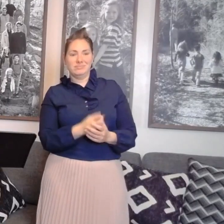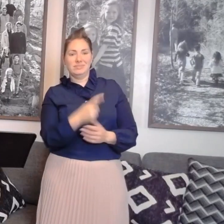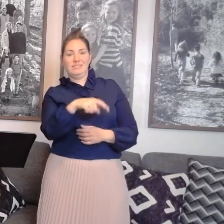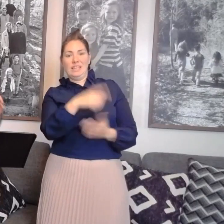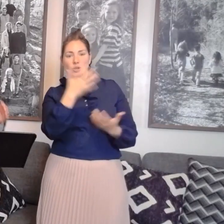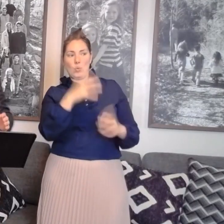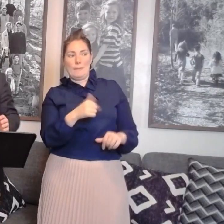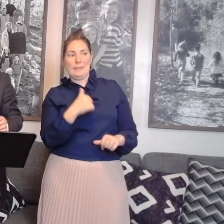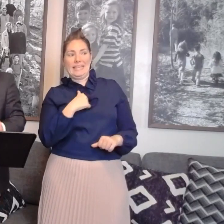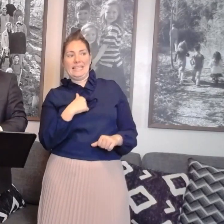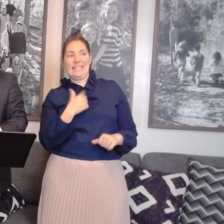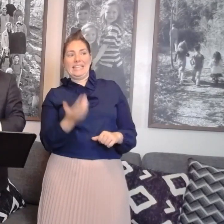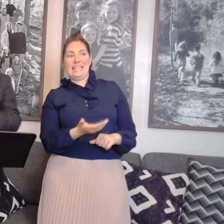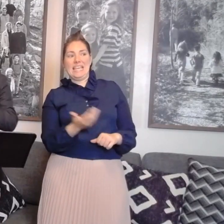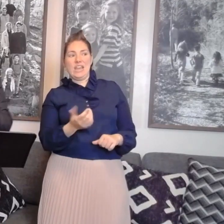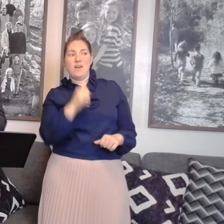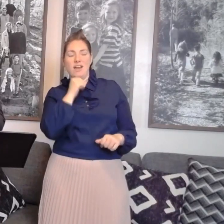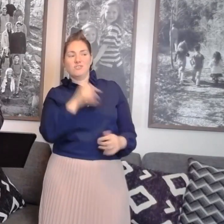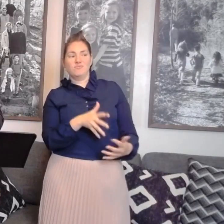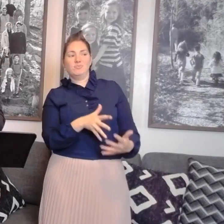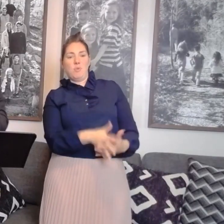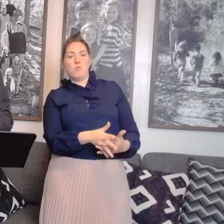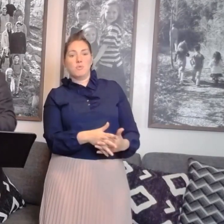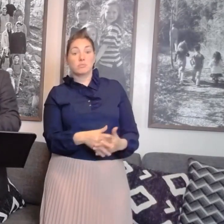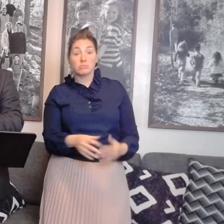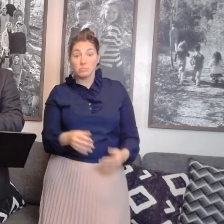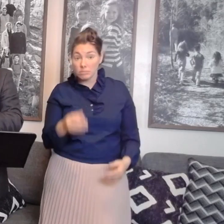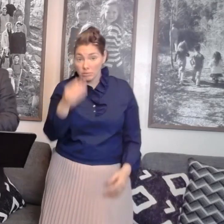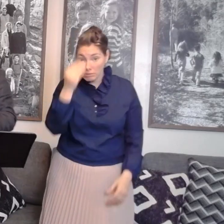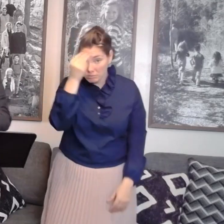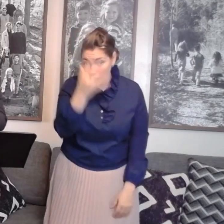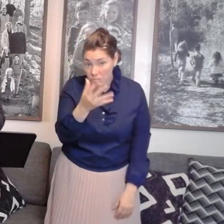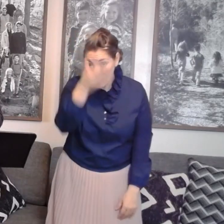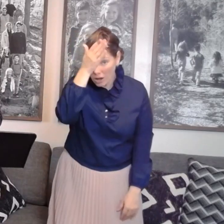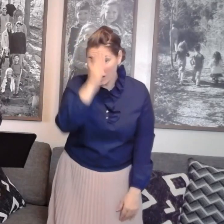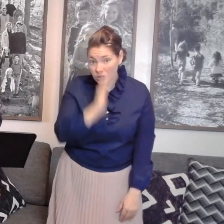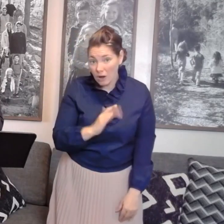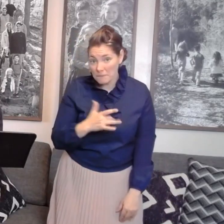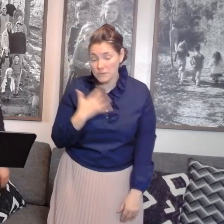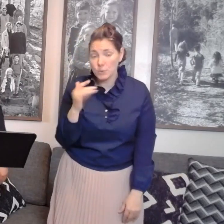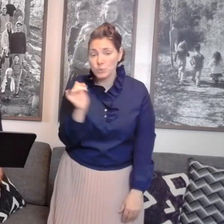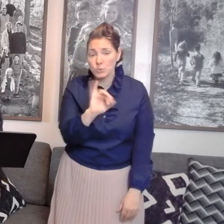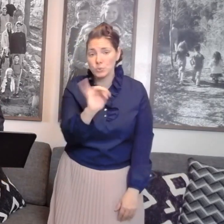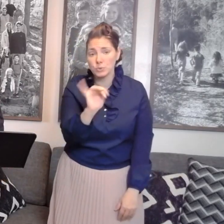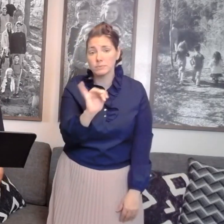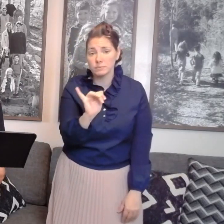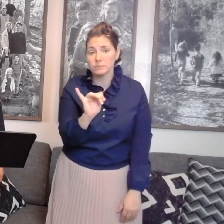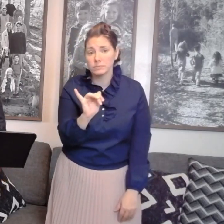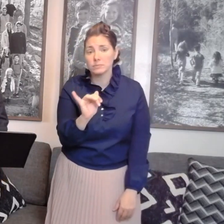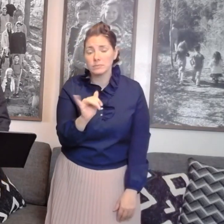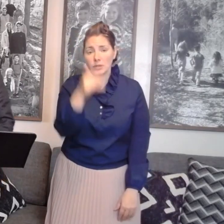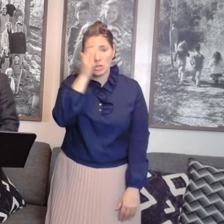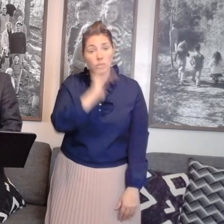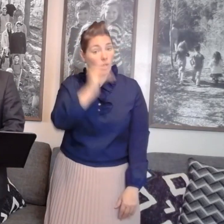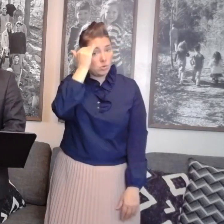I don't belong. Can I tell you that God, He has feelings too. Mom. And